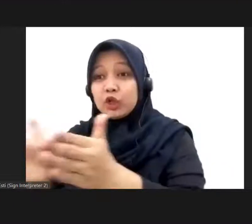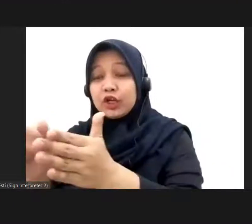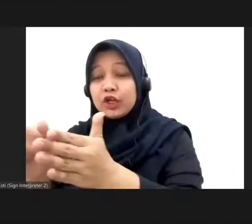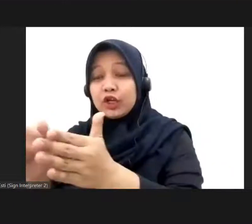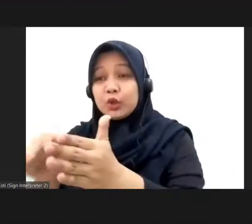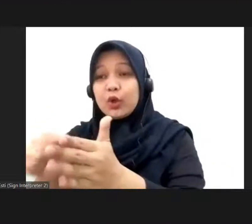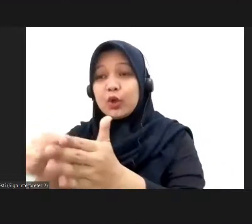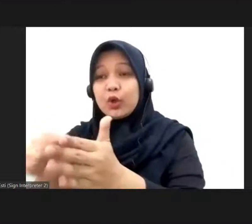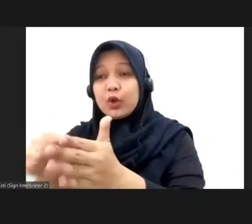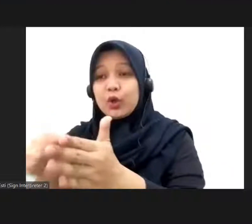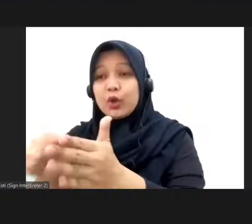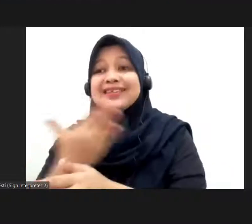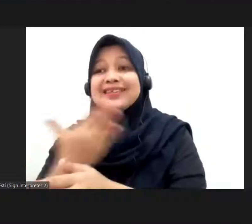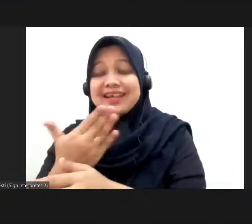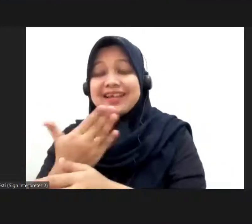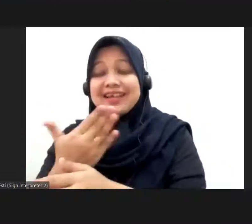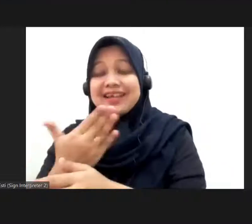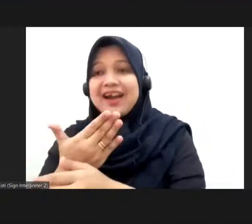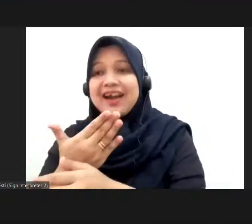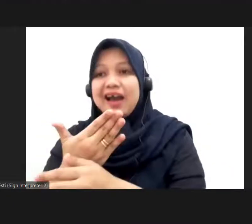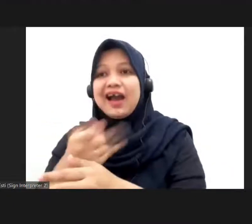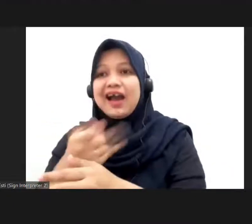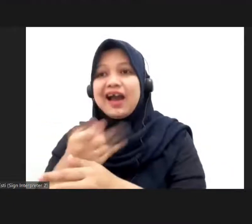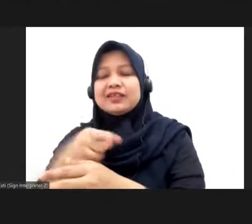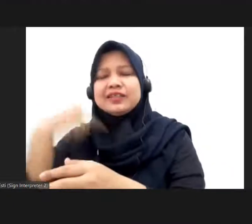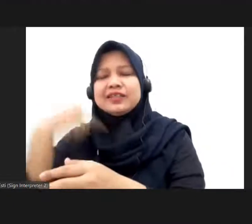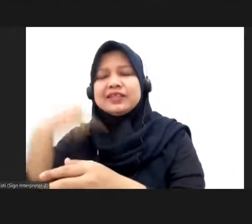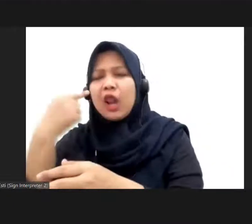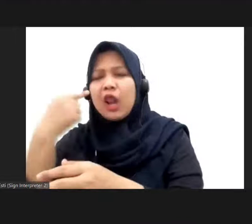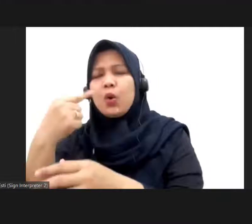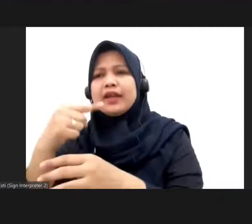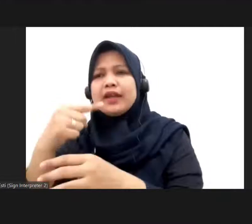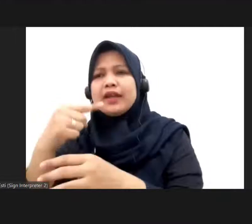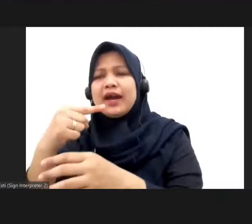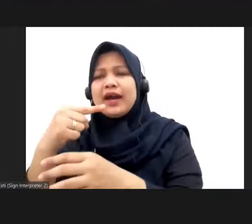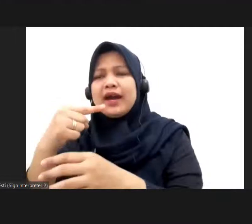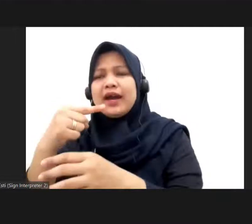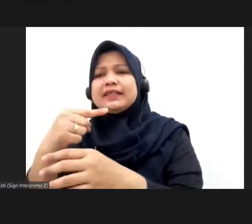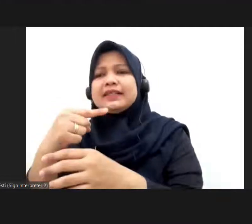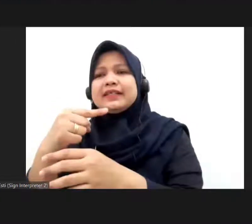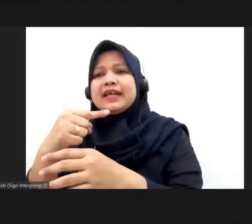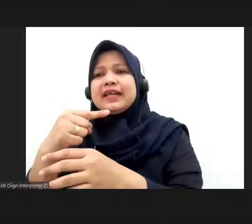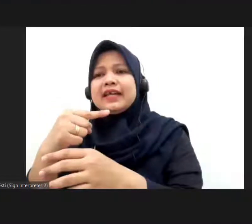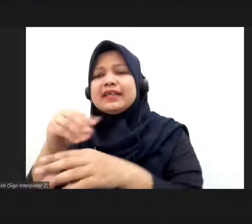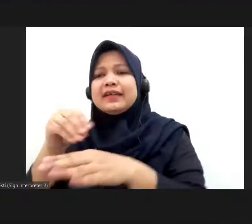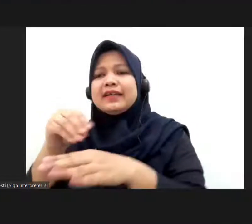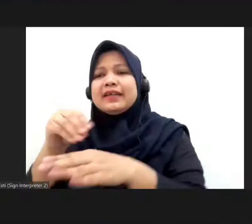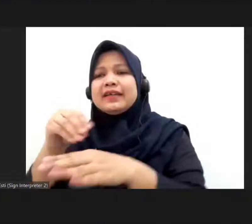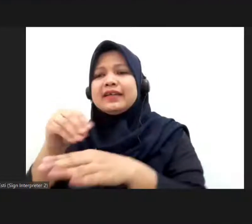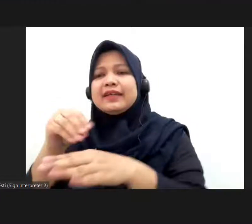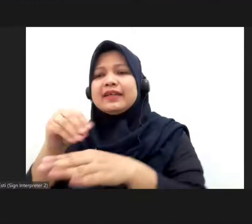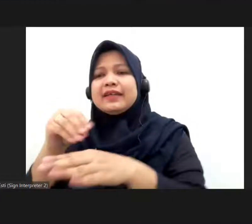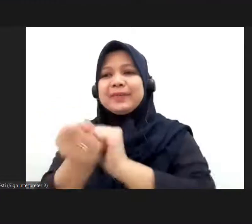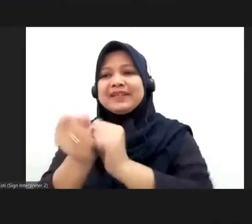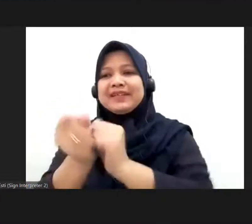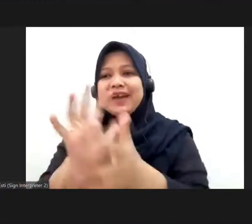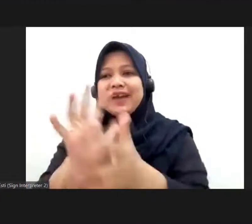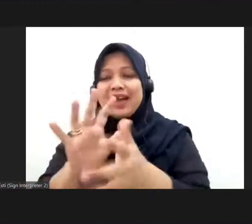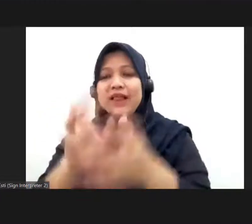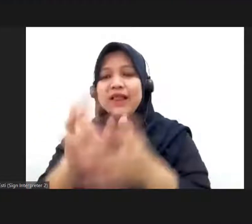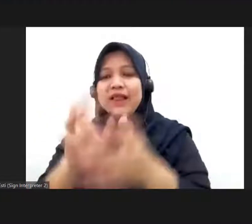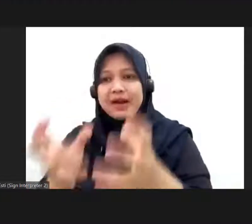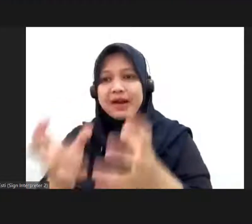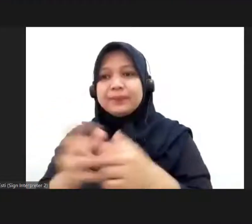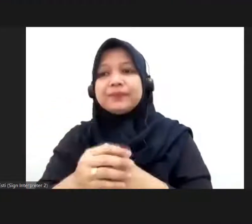hit by disasters. And so the more we connect them to the right agencies or